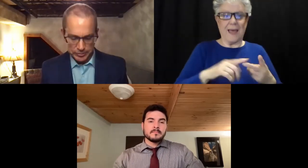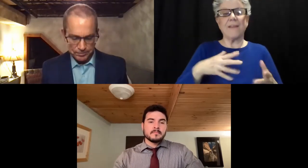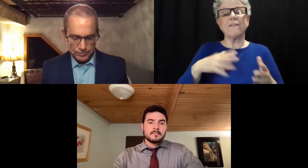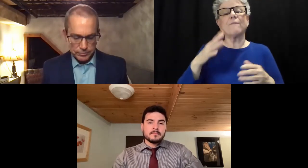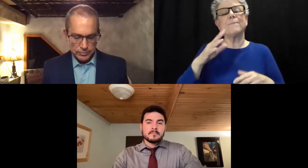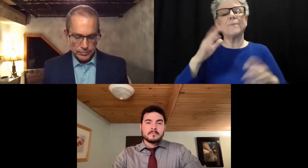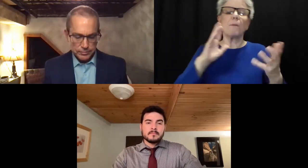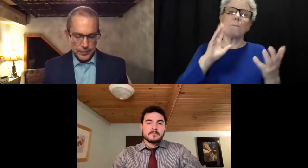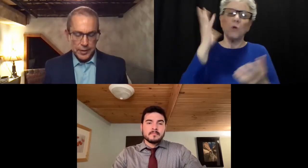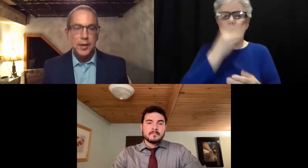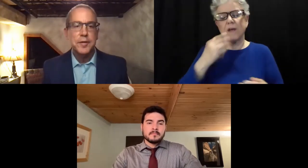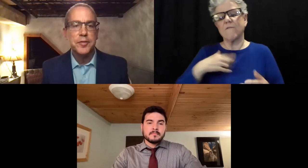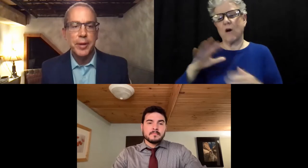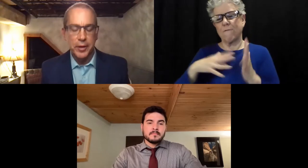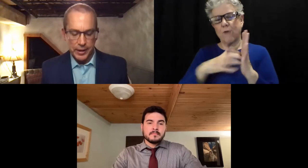flesh.